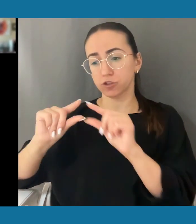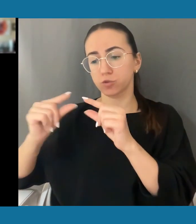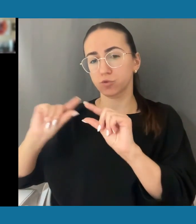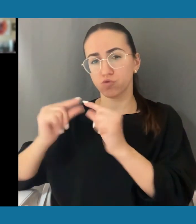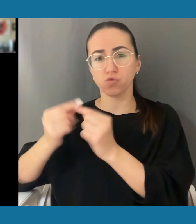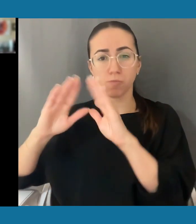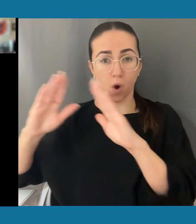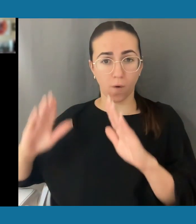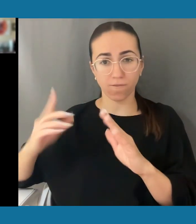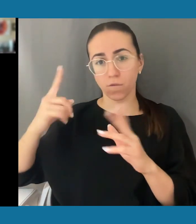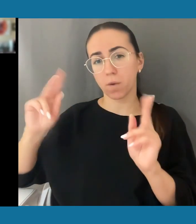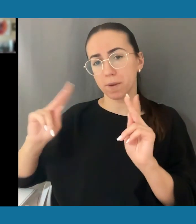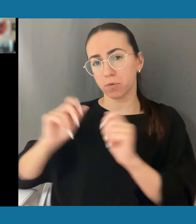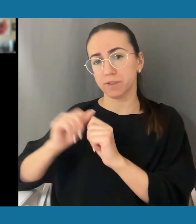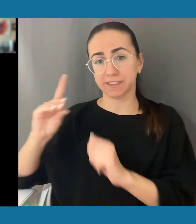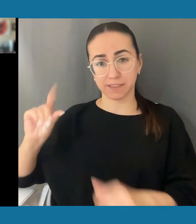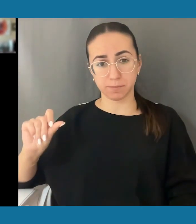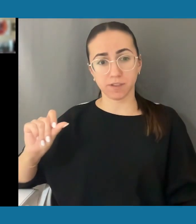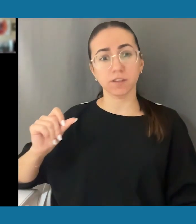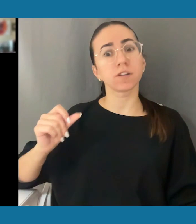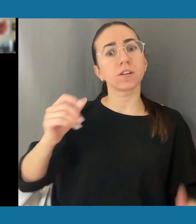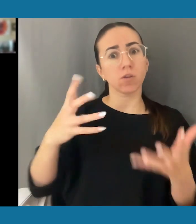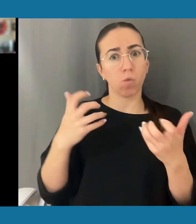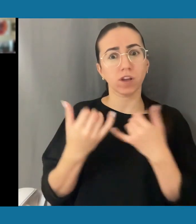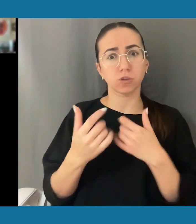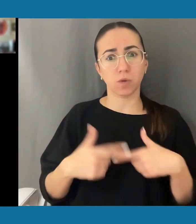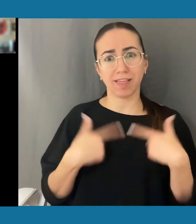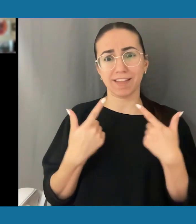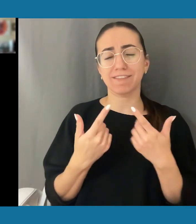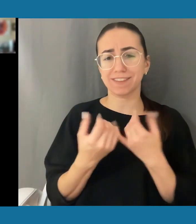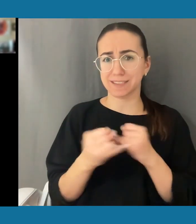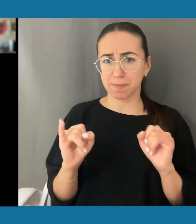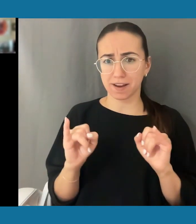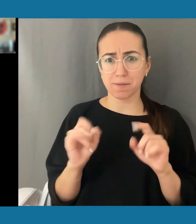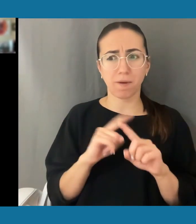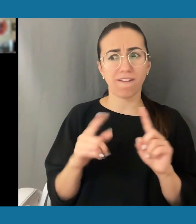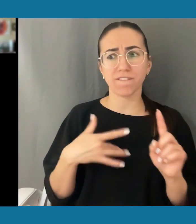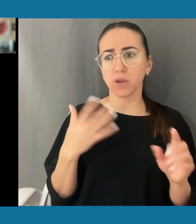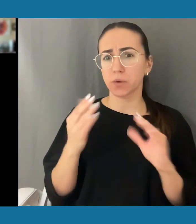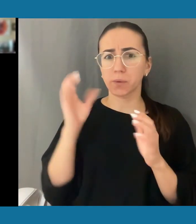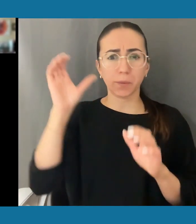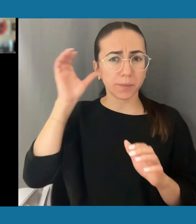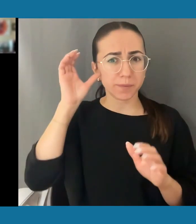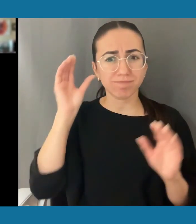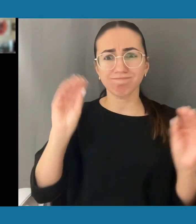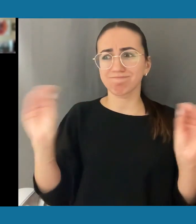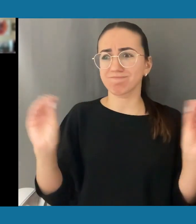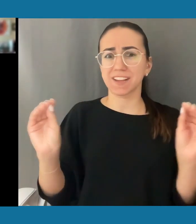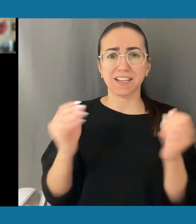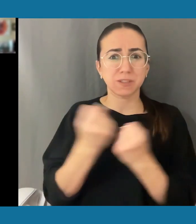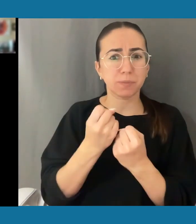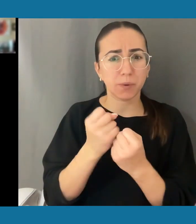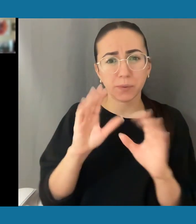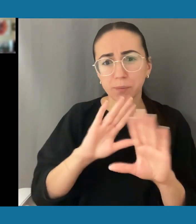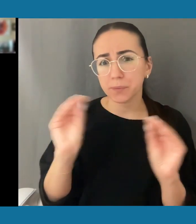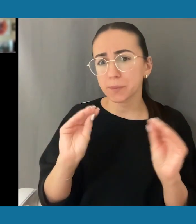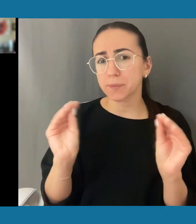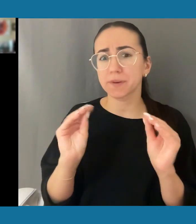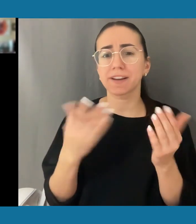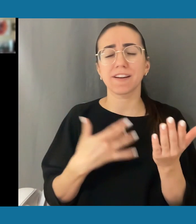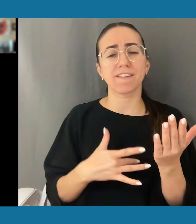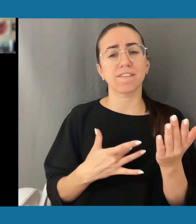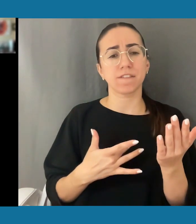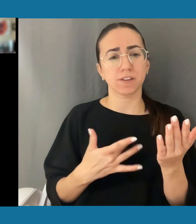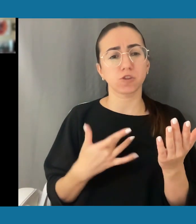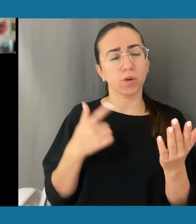live independently, but felt he was not listened to or supported in his goals. And he was able to devise a plan to get access to